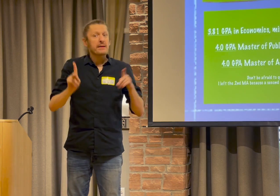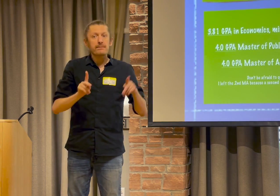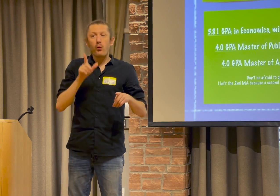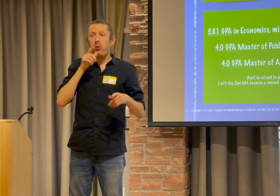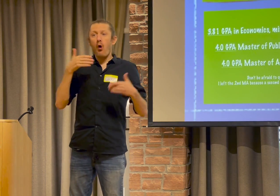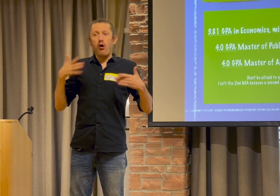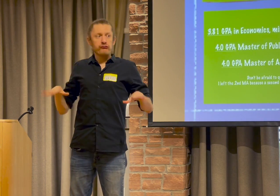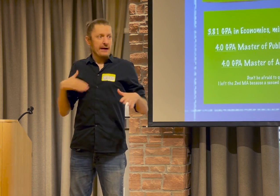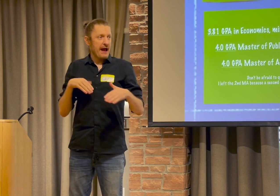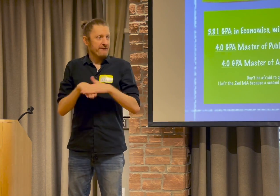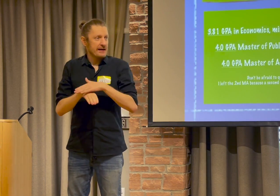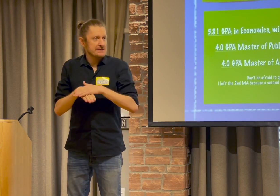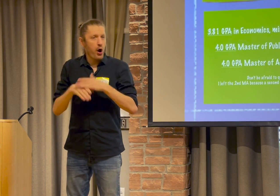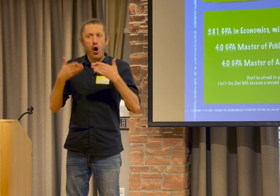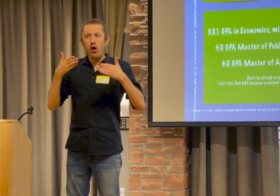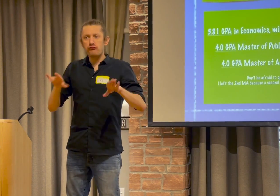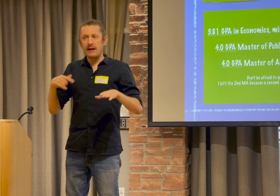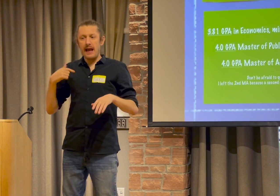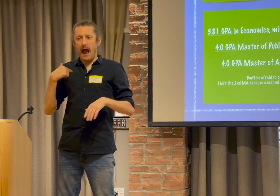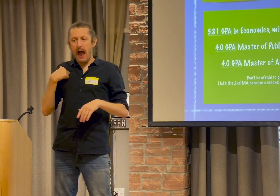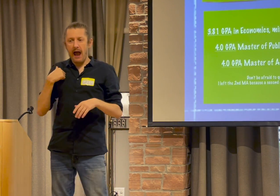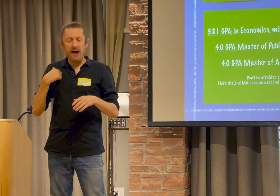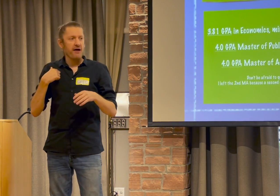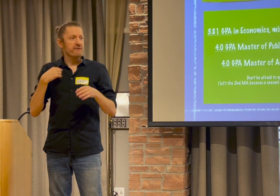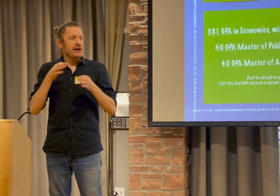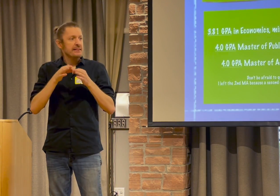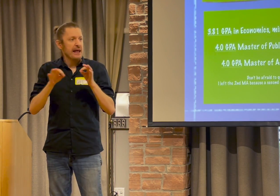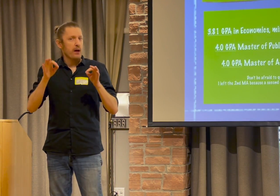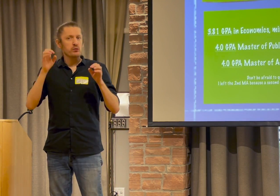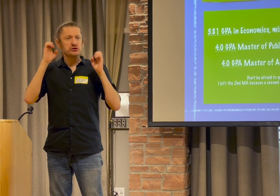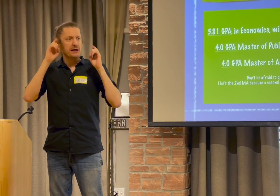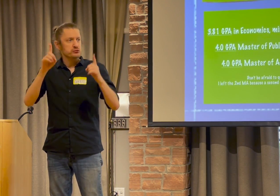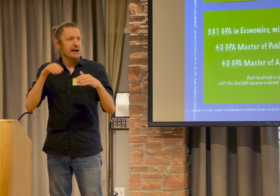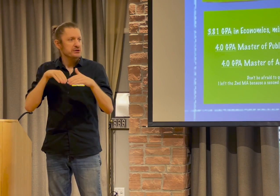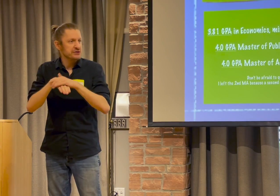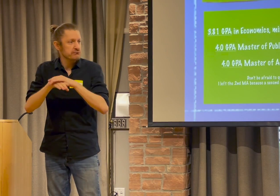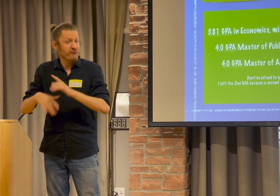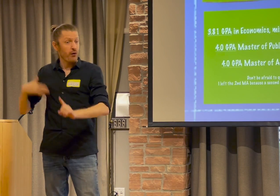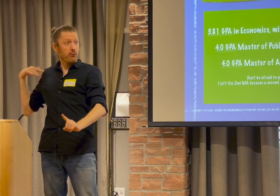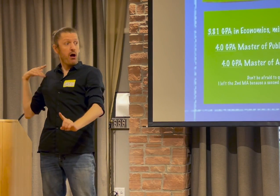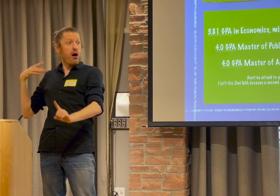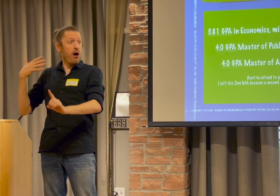And typically the advice you get is to go to college and just do it. And that advice is